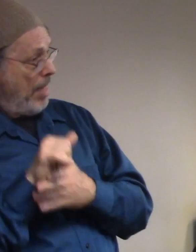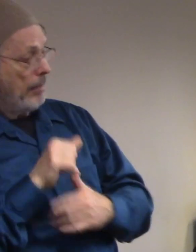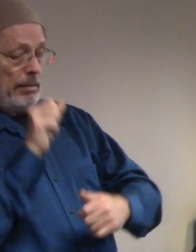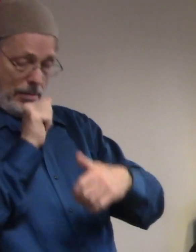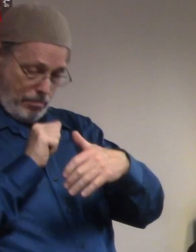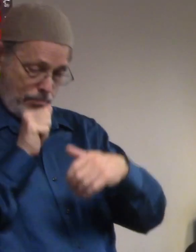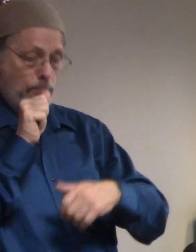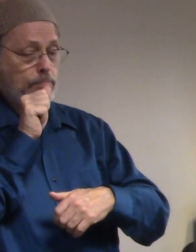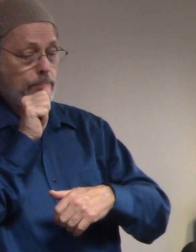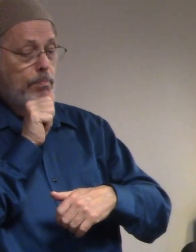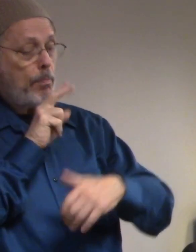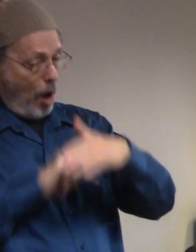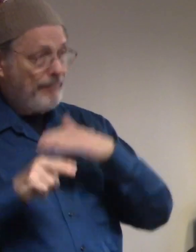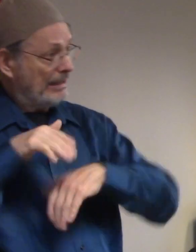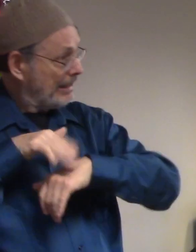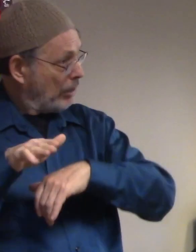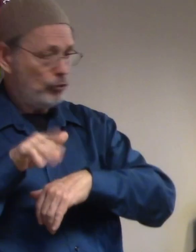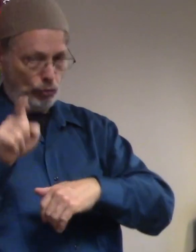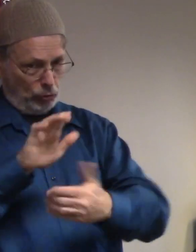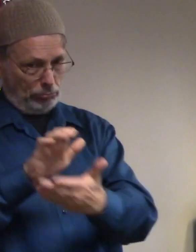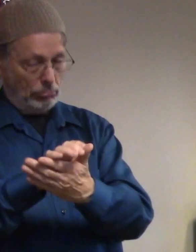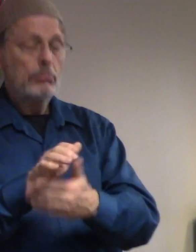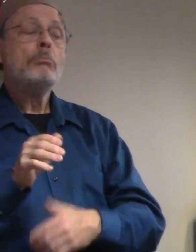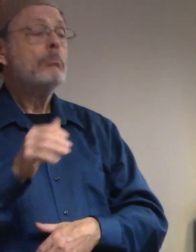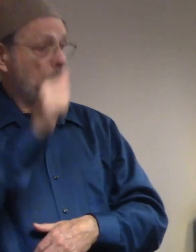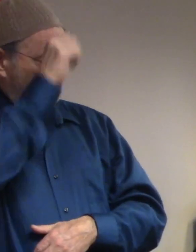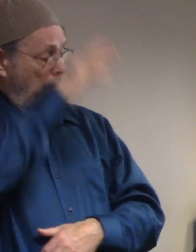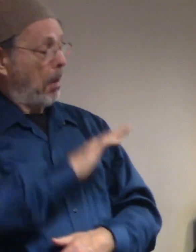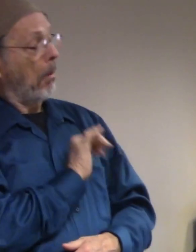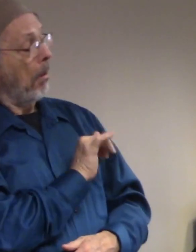hand in marriage to you. So he goes. He knocks on the